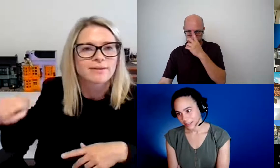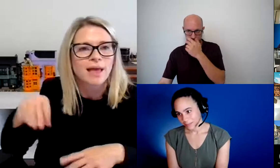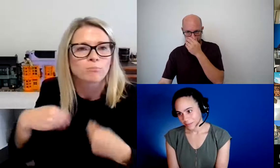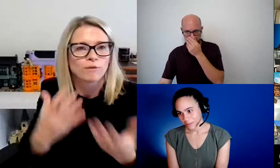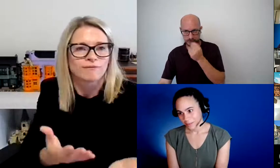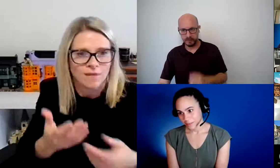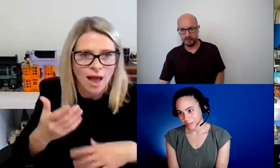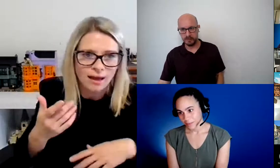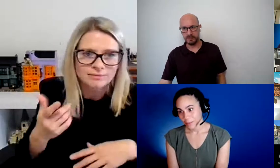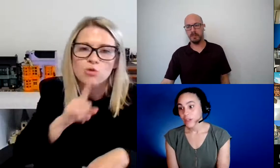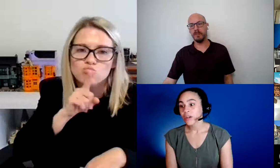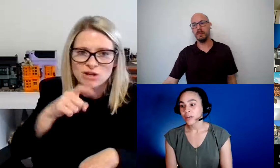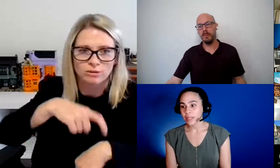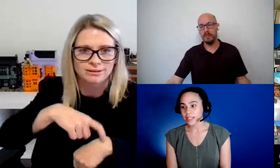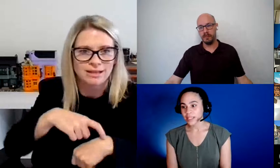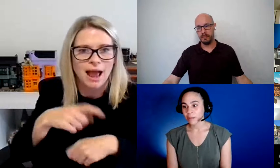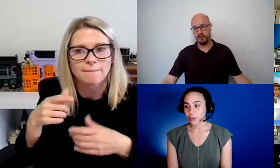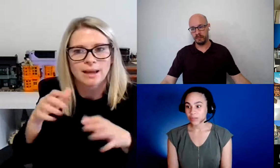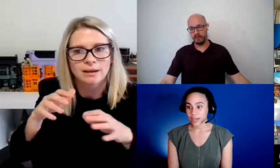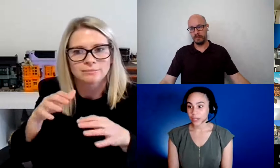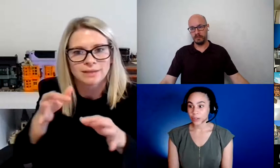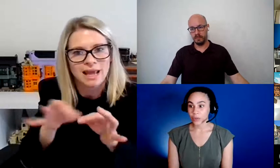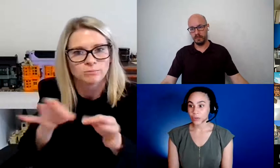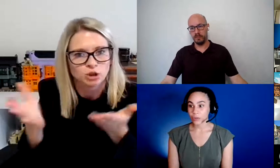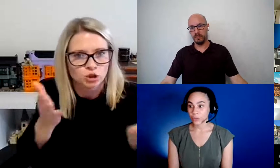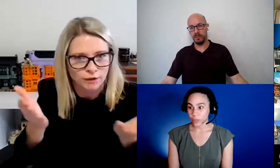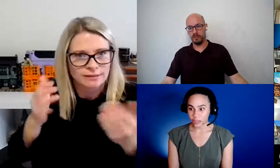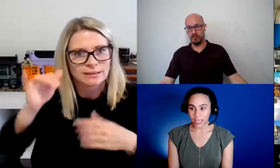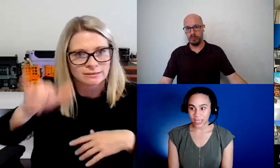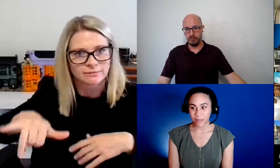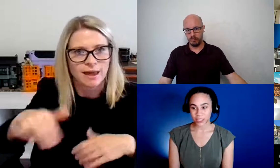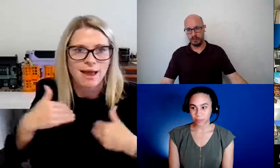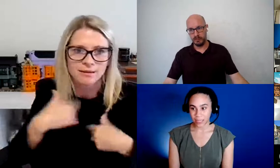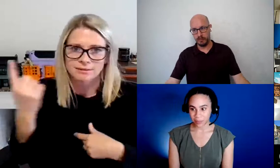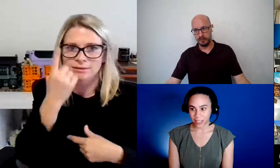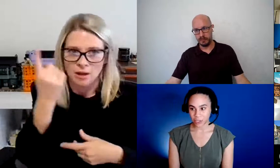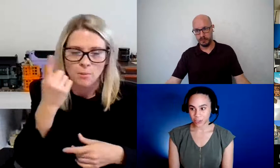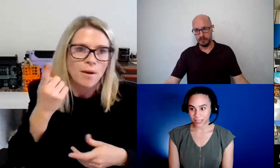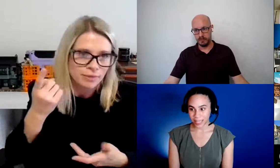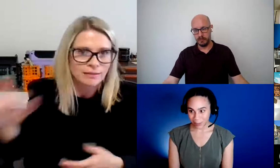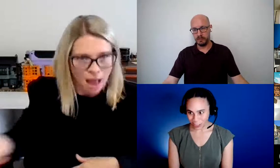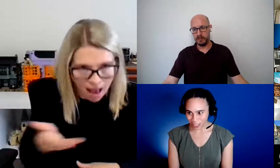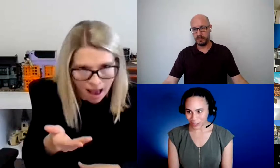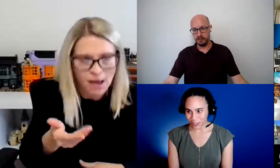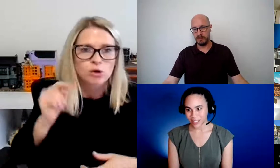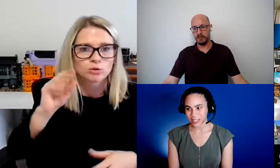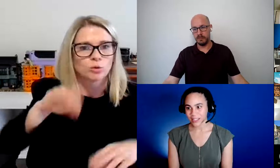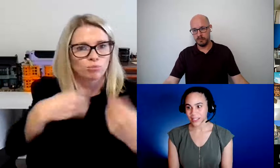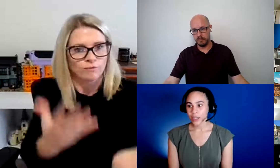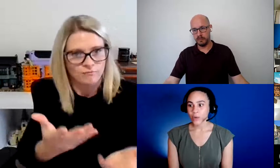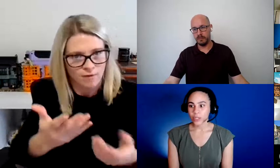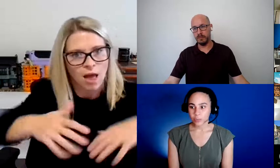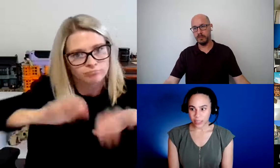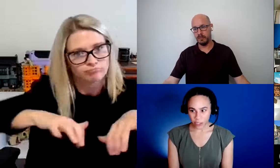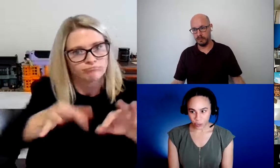Yes. There are companies that provide real-time captioning services, which means you